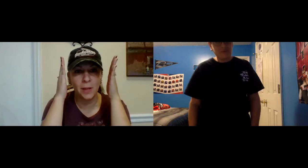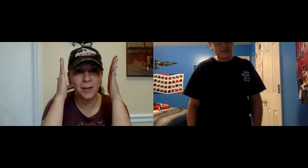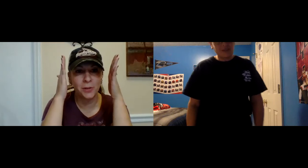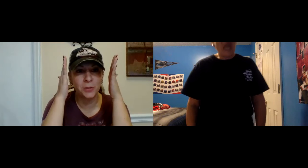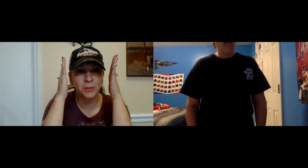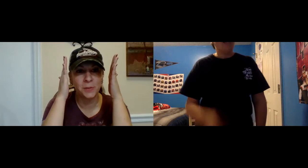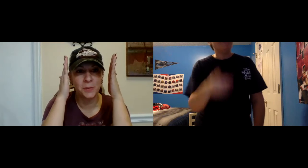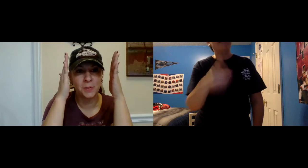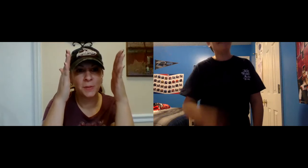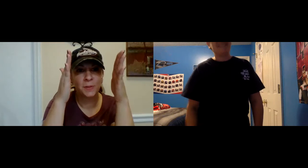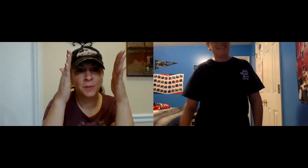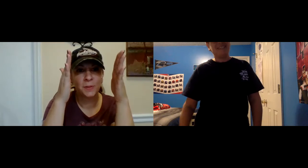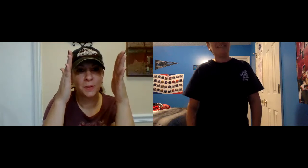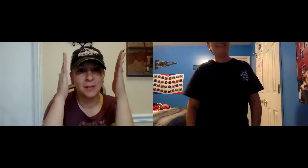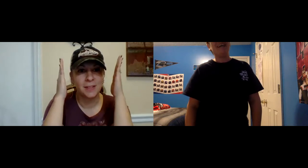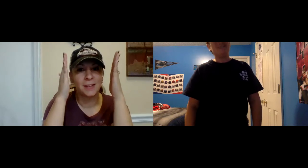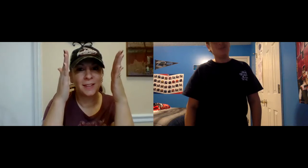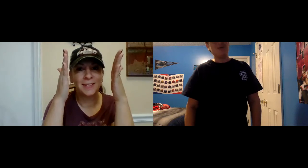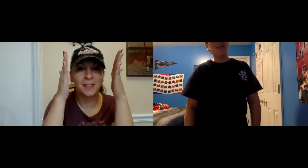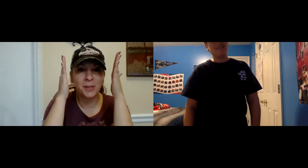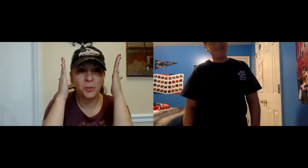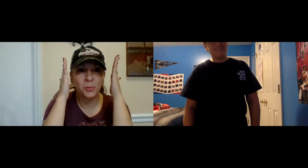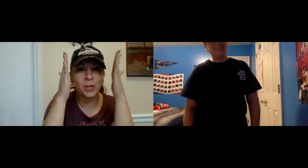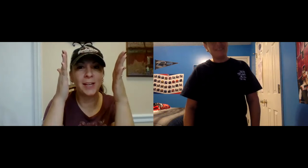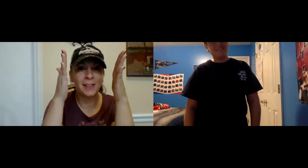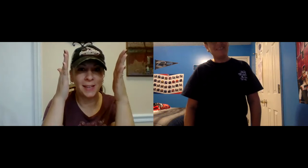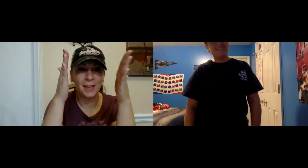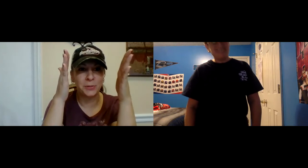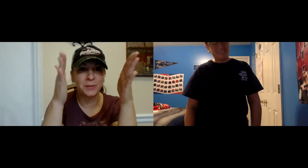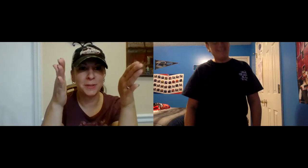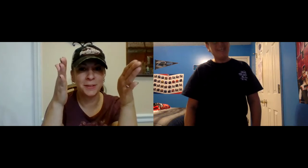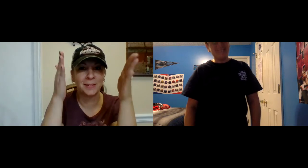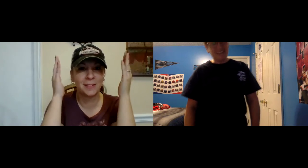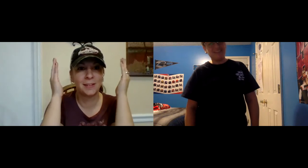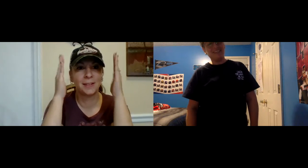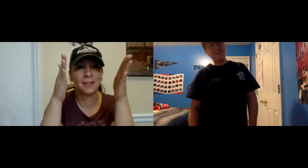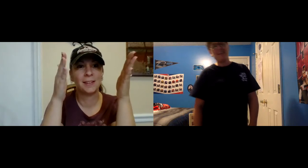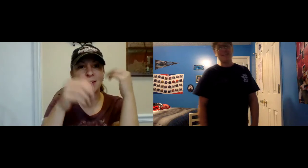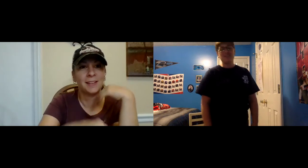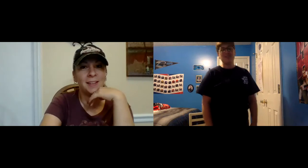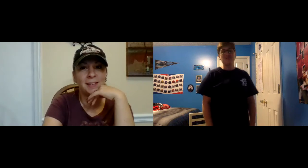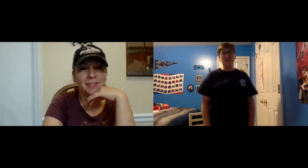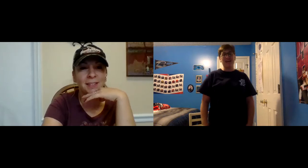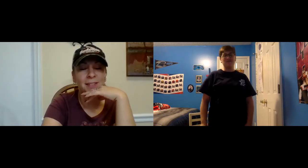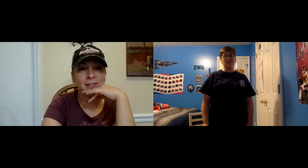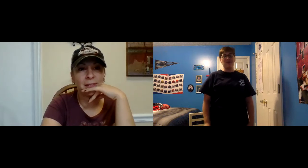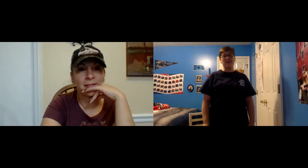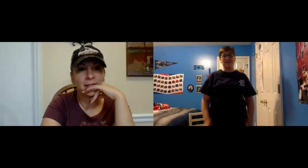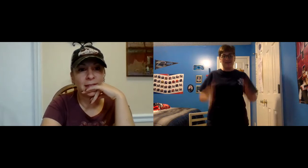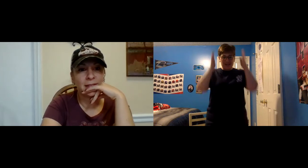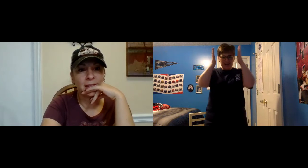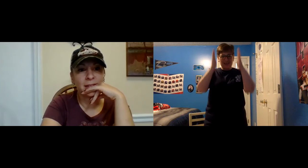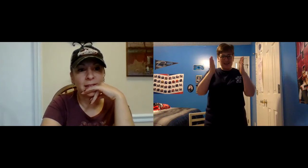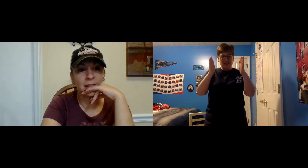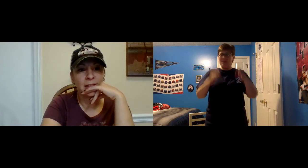have the blinders. Yes, you're right. So they don't look at anything else. Exactly. Yeah, that's a good one. I hadn't really thought about